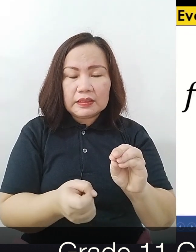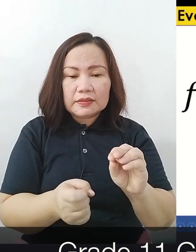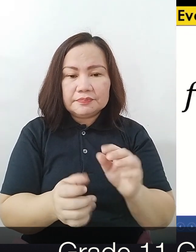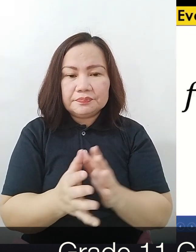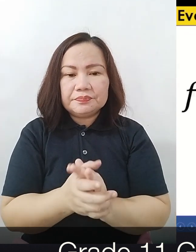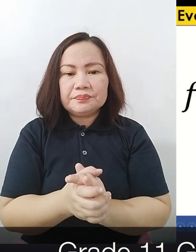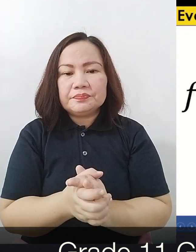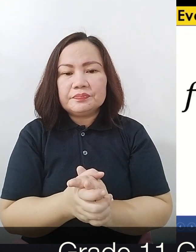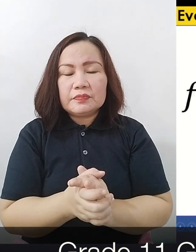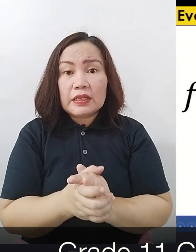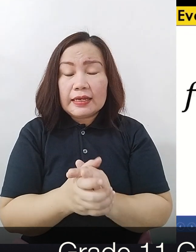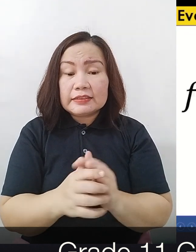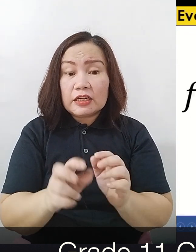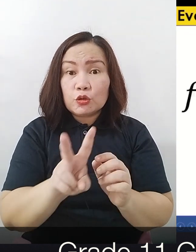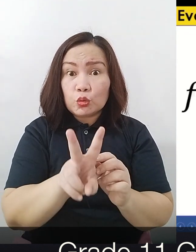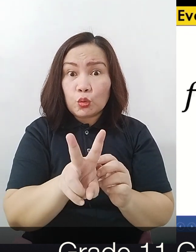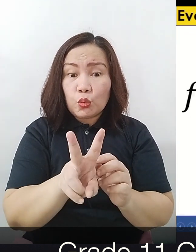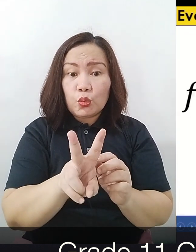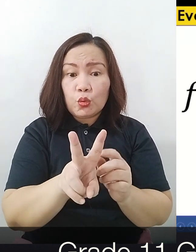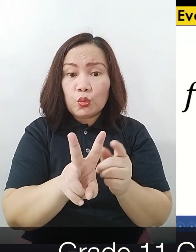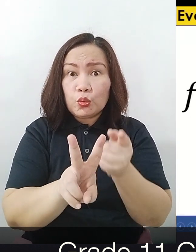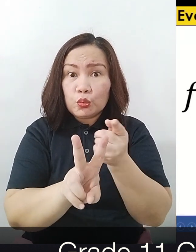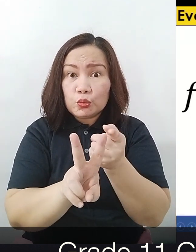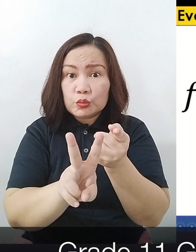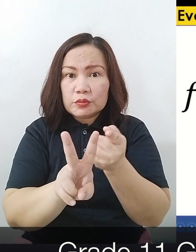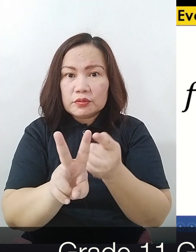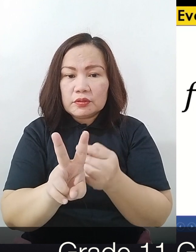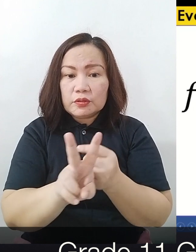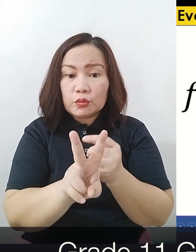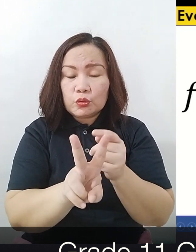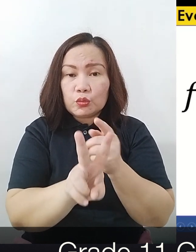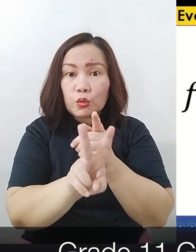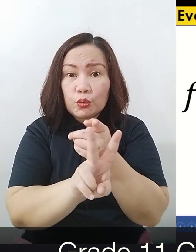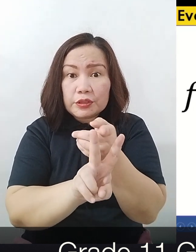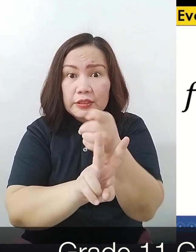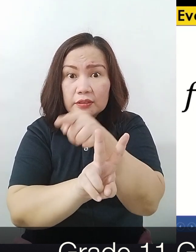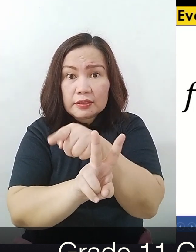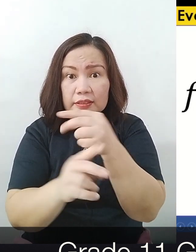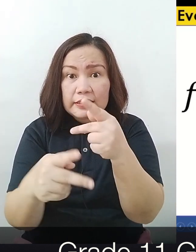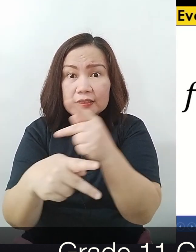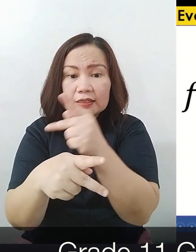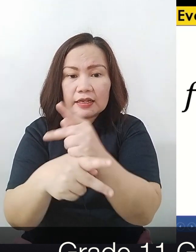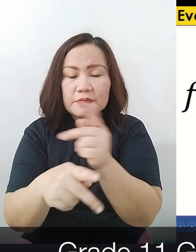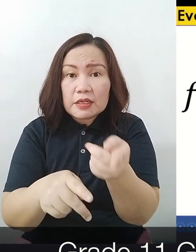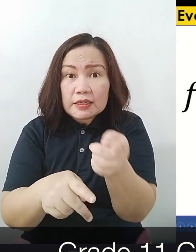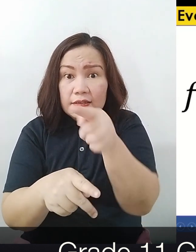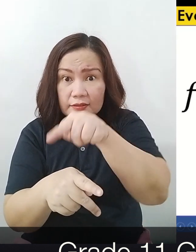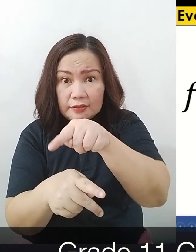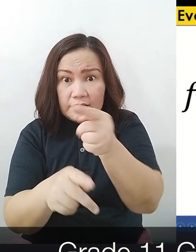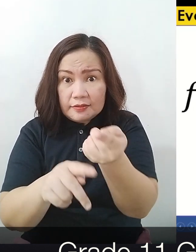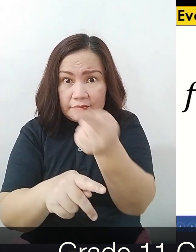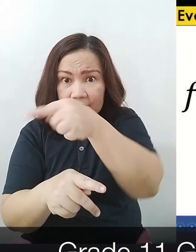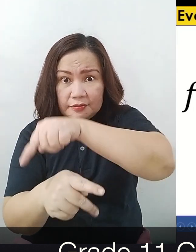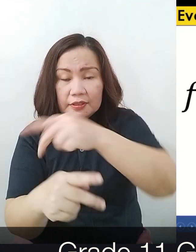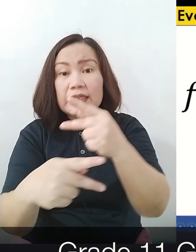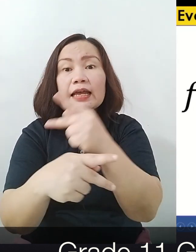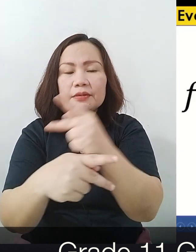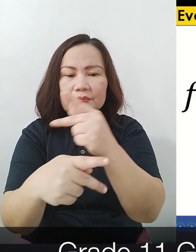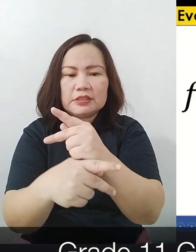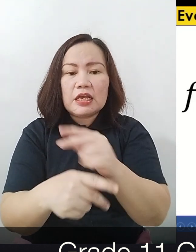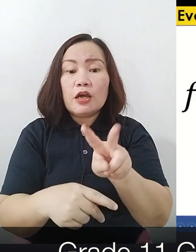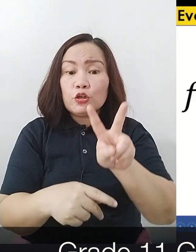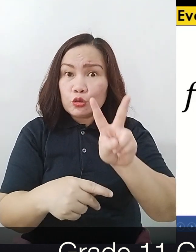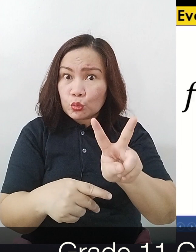Ngayon, so ang gagawin natin, yung 2, i-distribute natin sa loob ng parenthesis. So, we need to